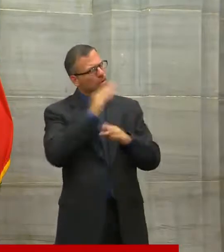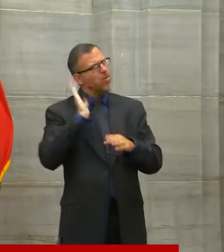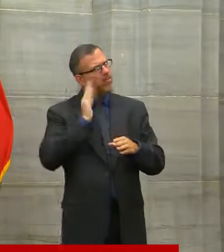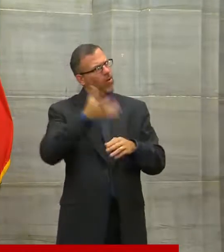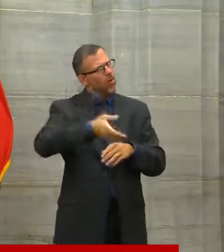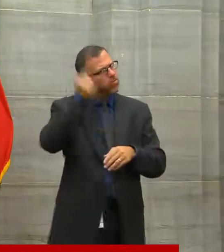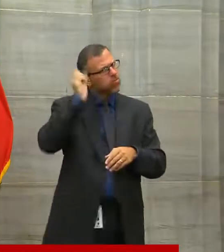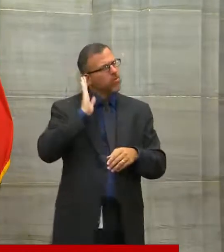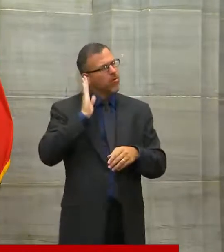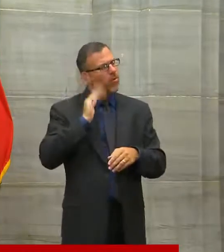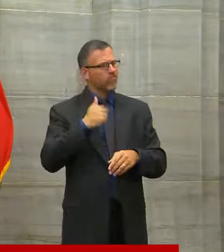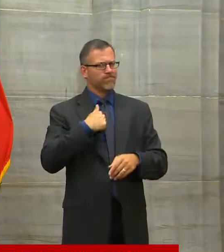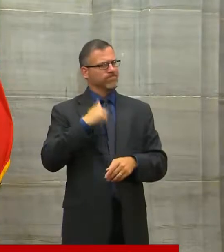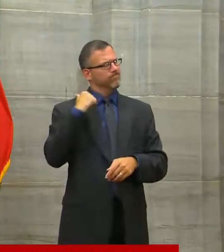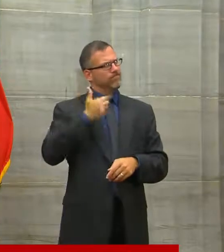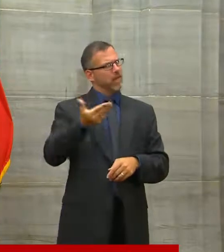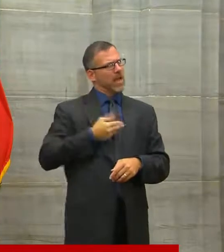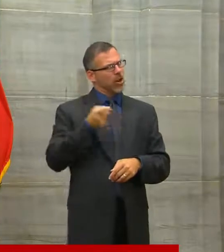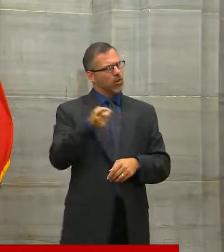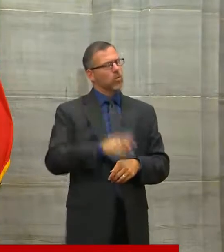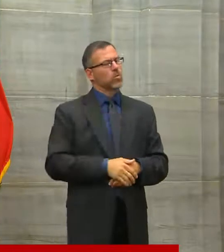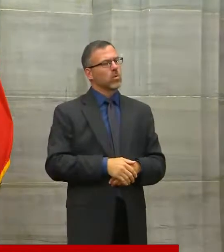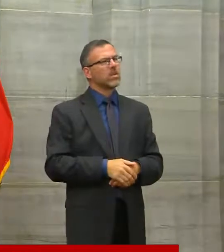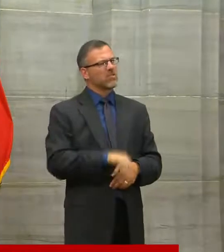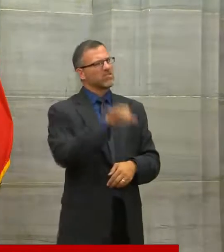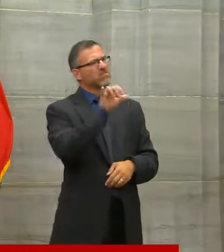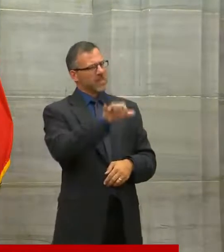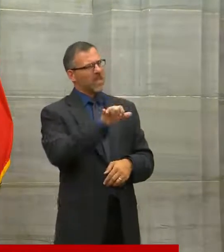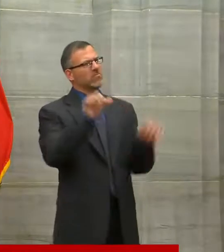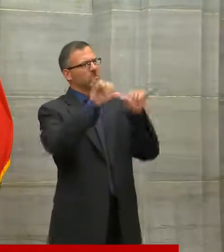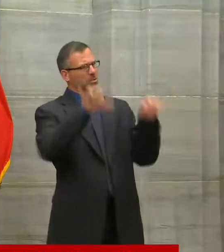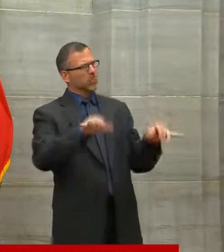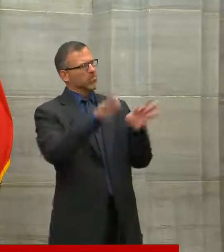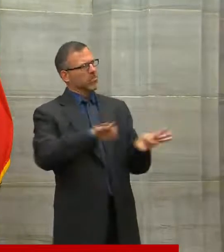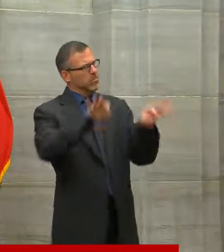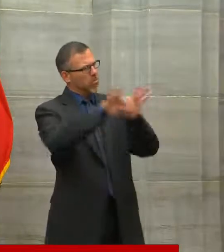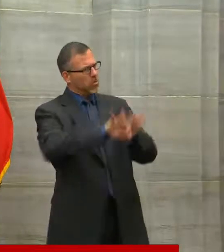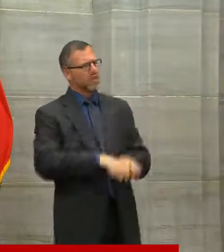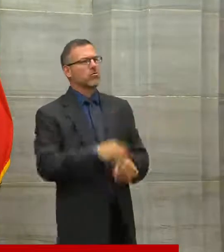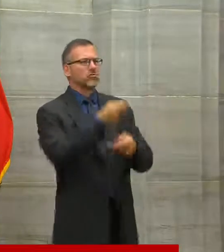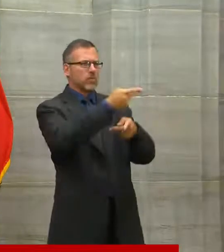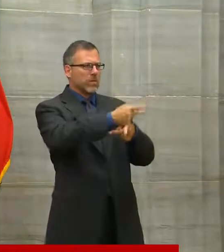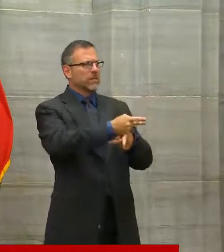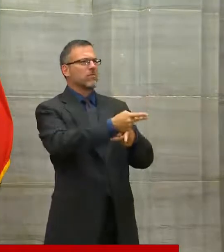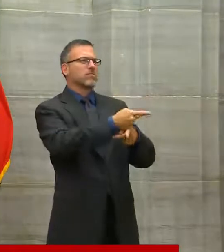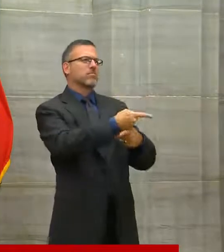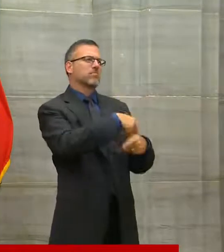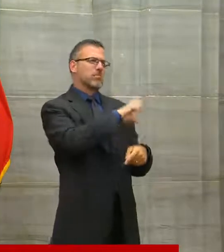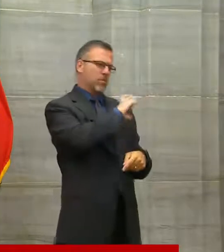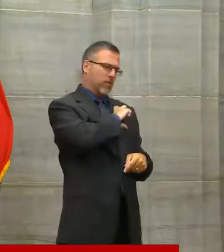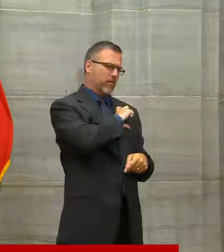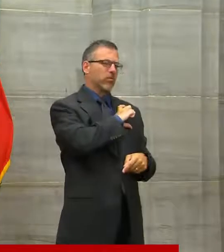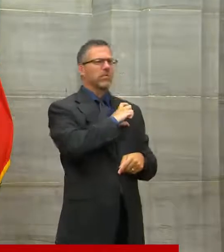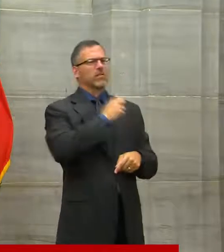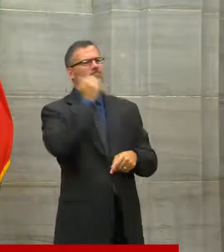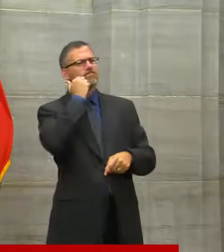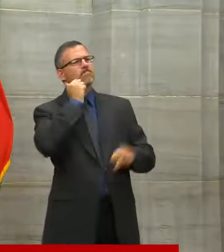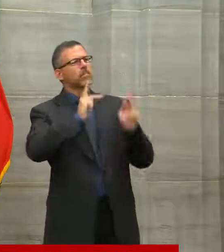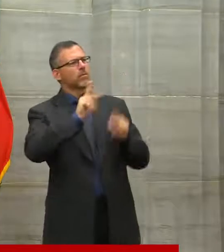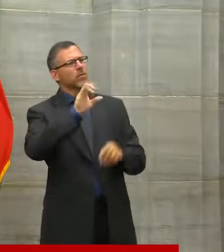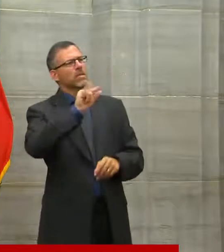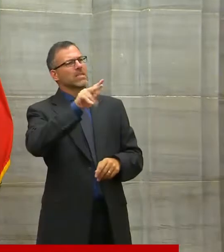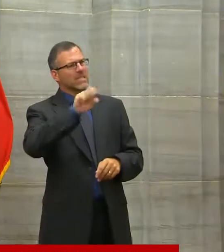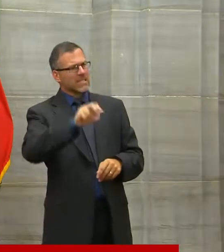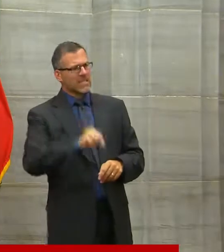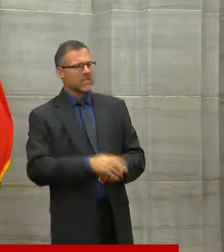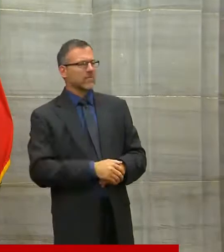Professionalism ensures quality, safe interactions between law enforcement and citizens. At the state level, we provide training